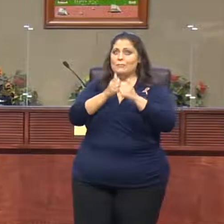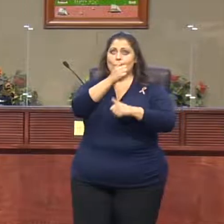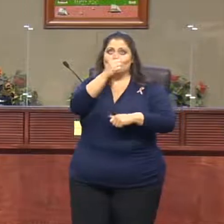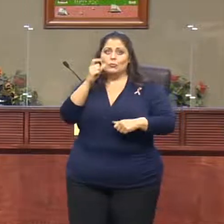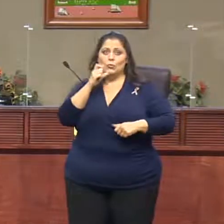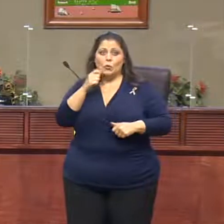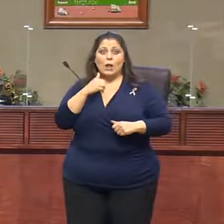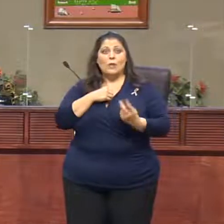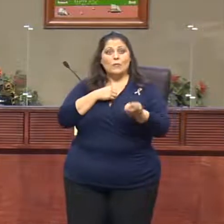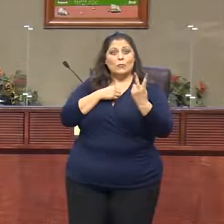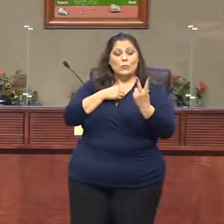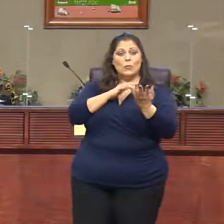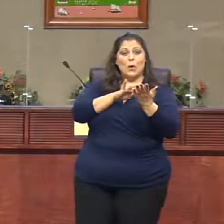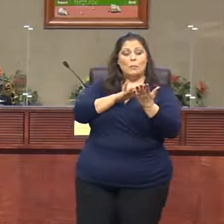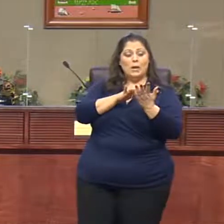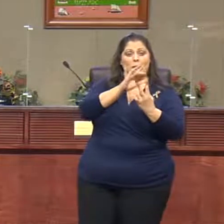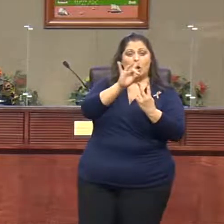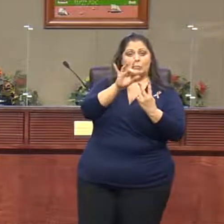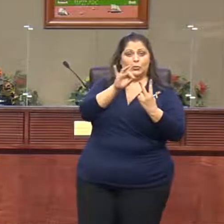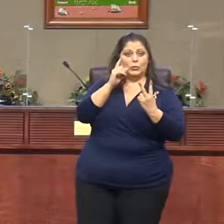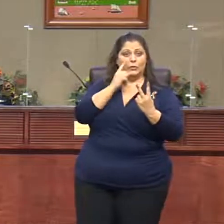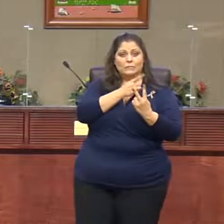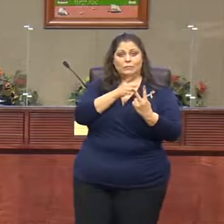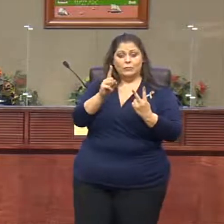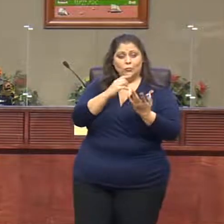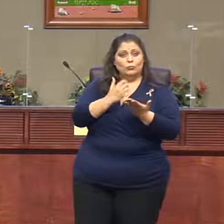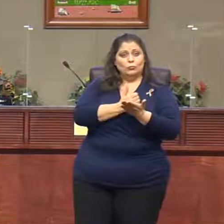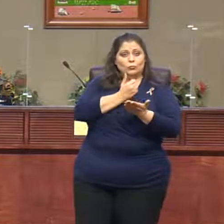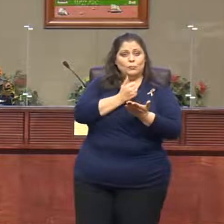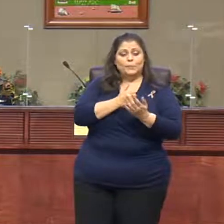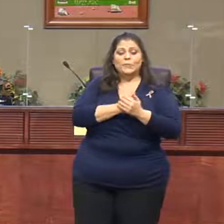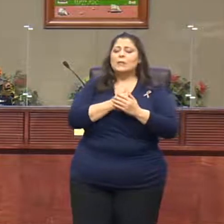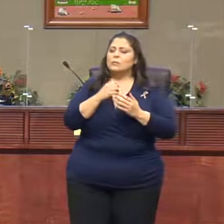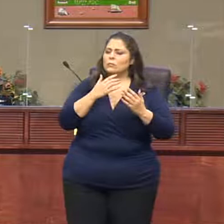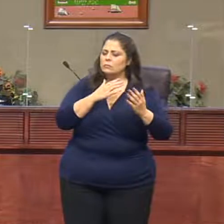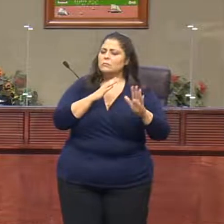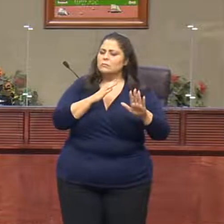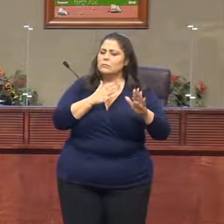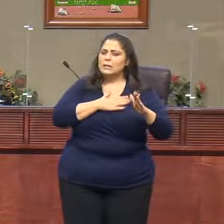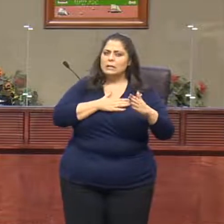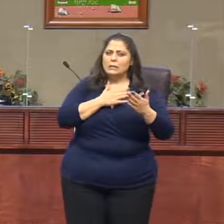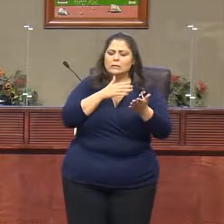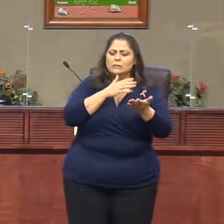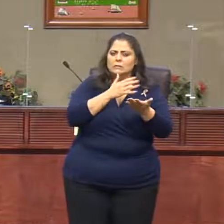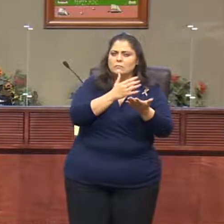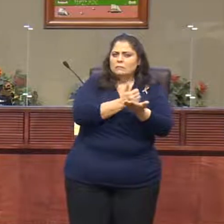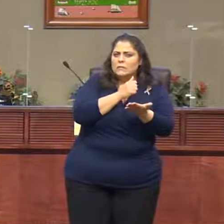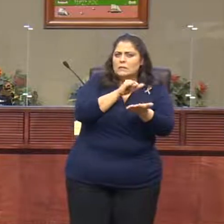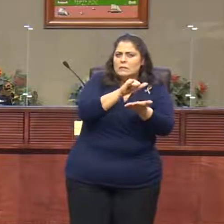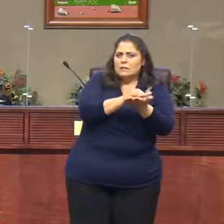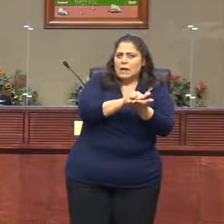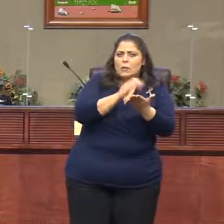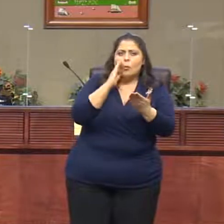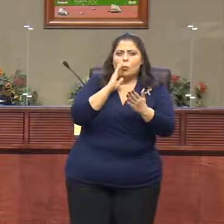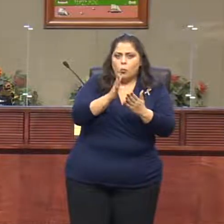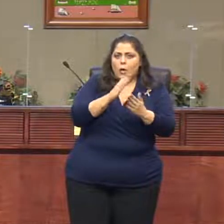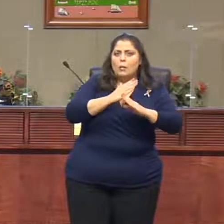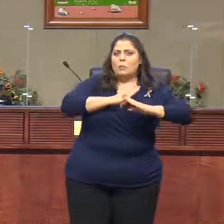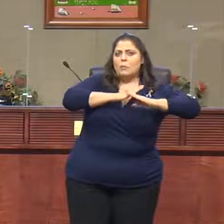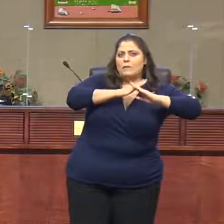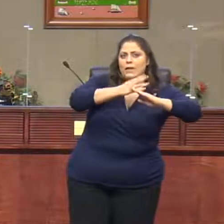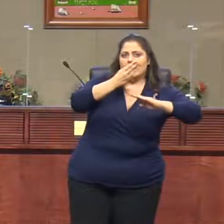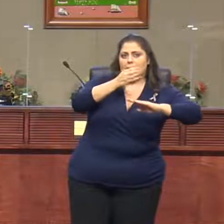offer. So take advantage of it. It does prevent HIV. With regard